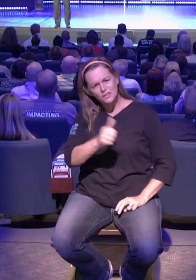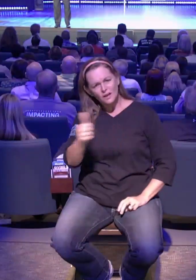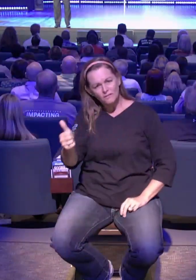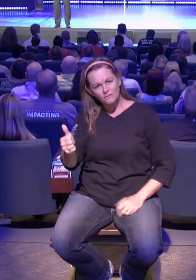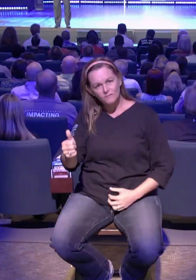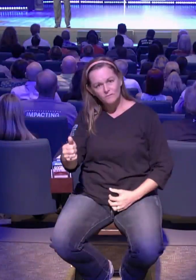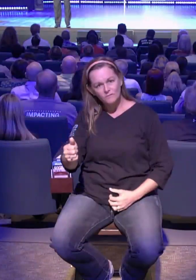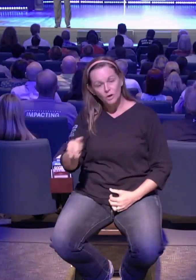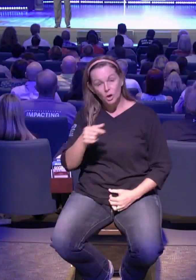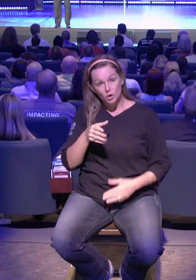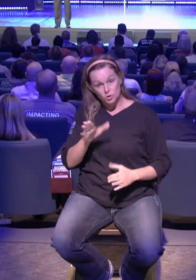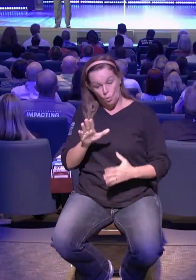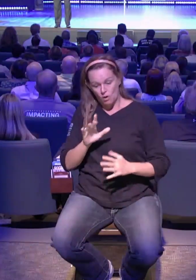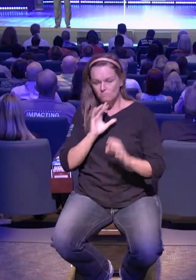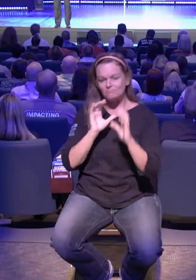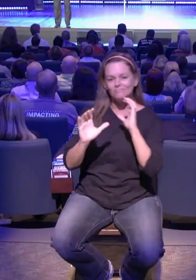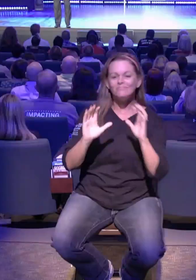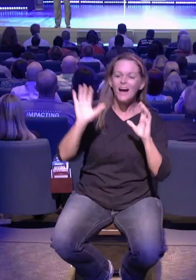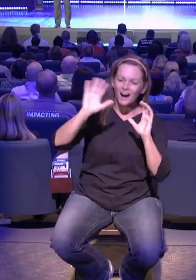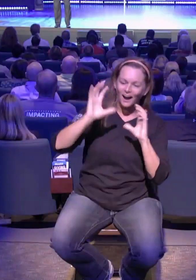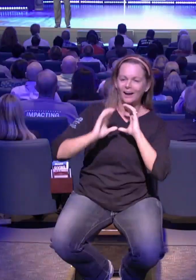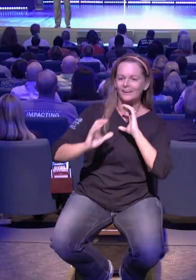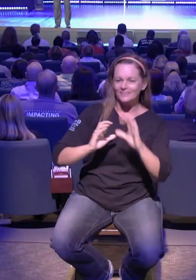have been with Jesus?